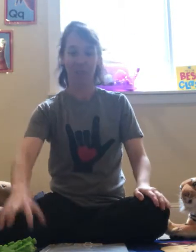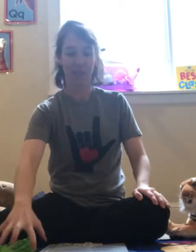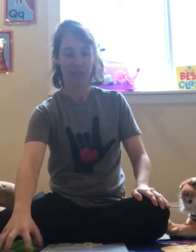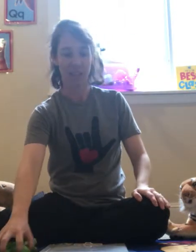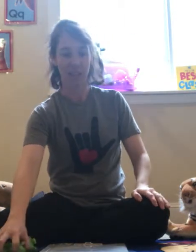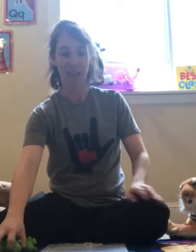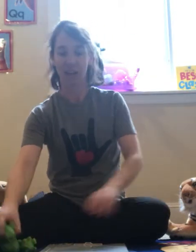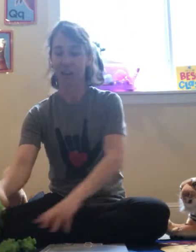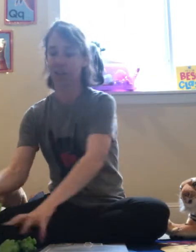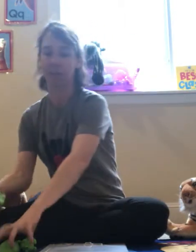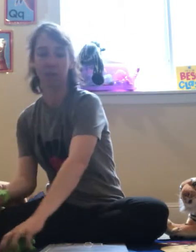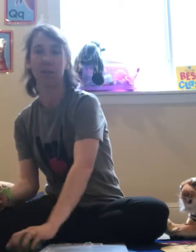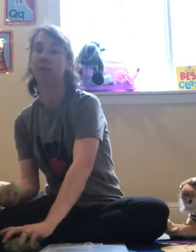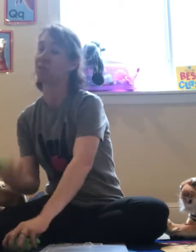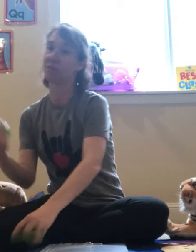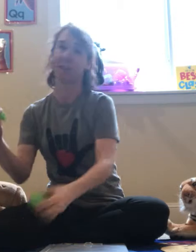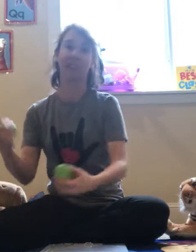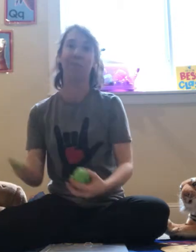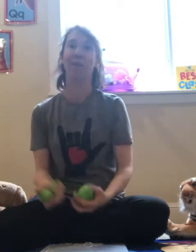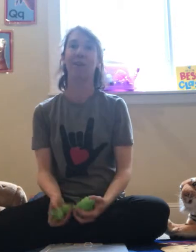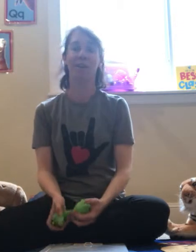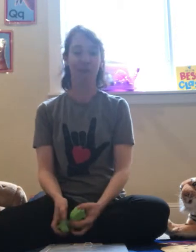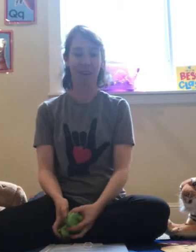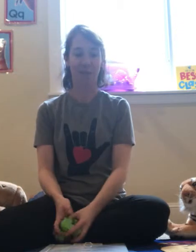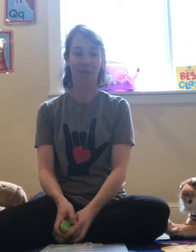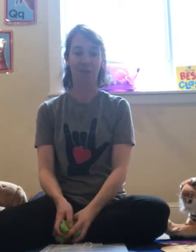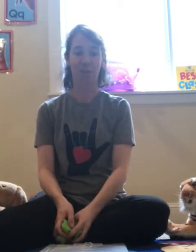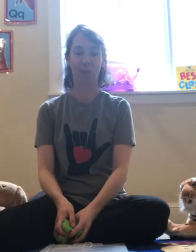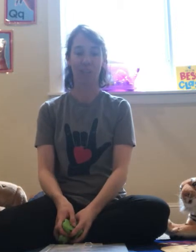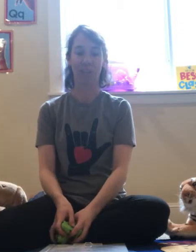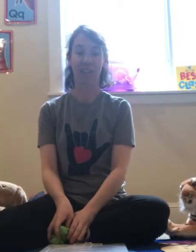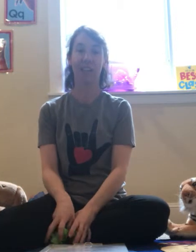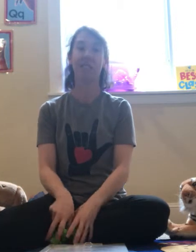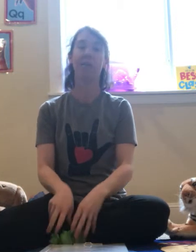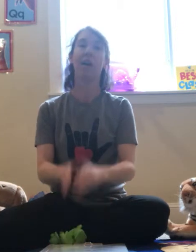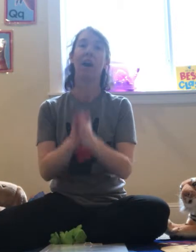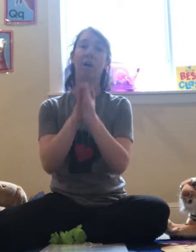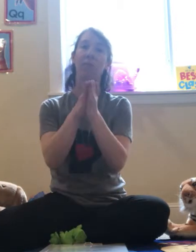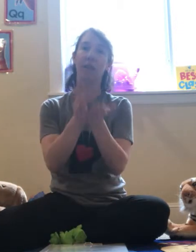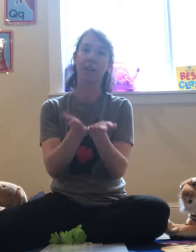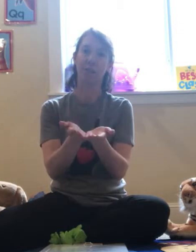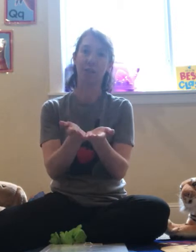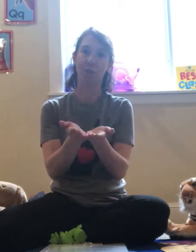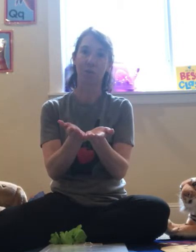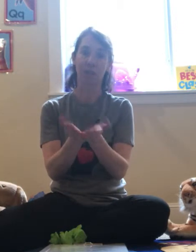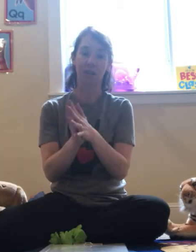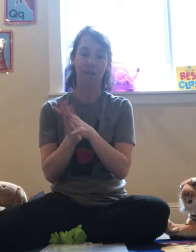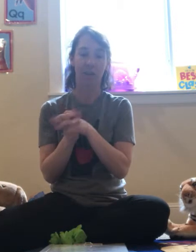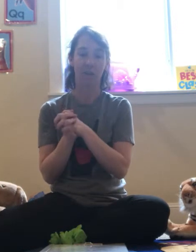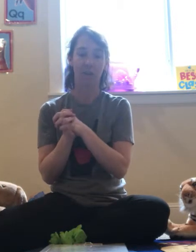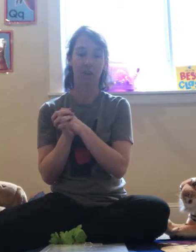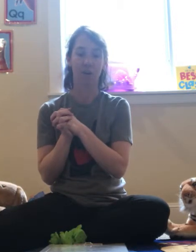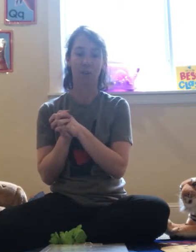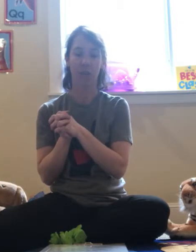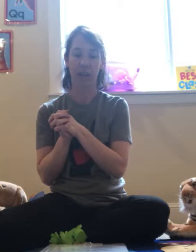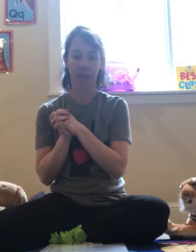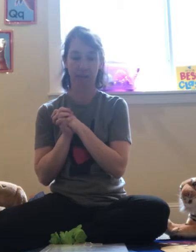And then I keep on, so as I keep on going, after we do our washing hands, I might read another story. I've got one called The Polite